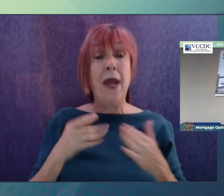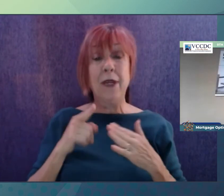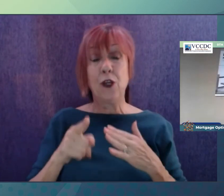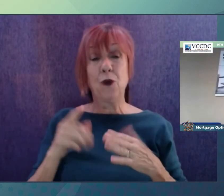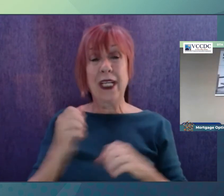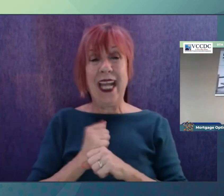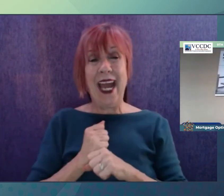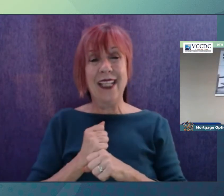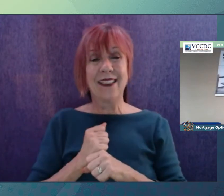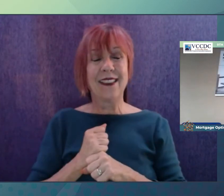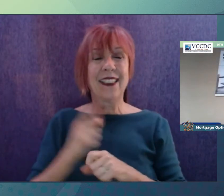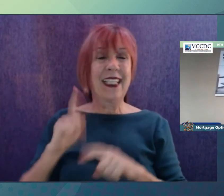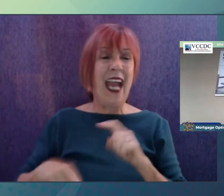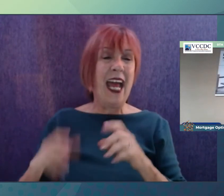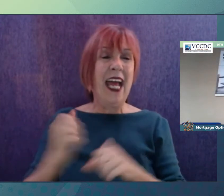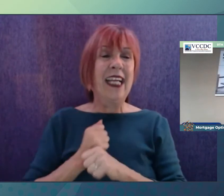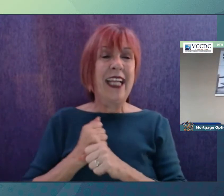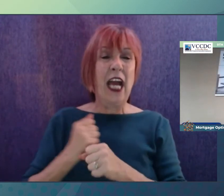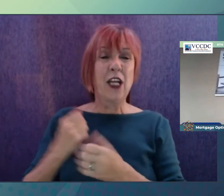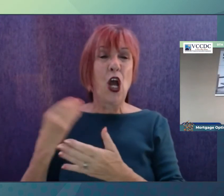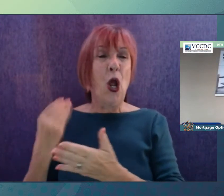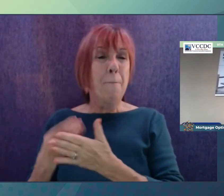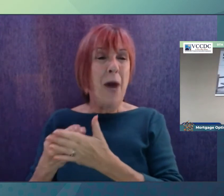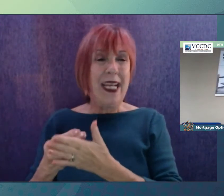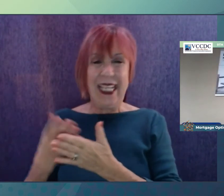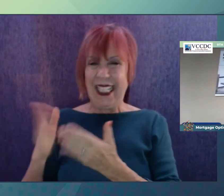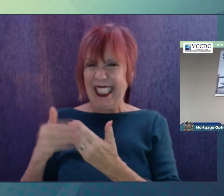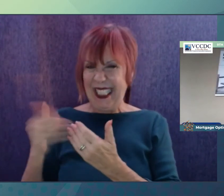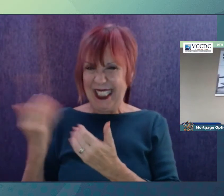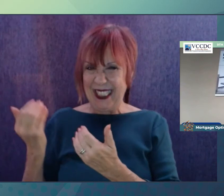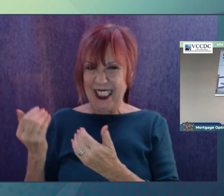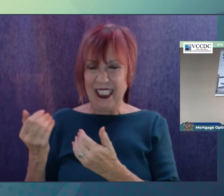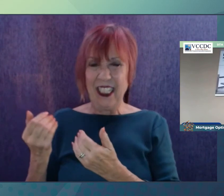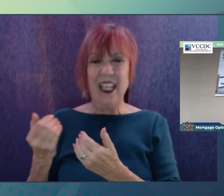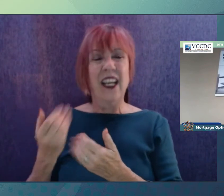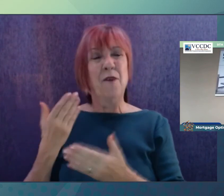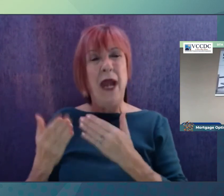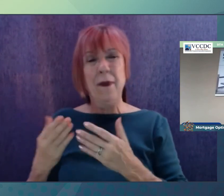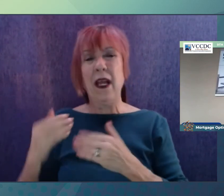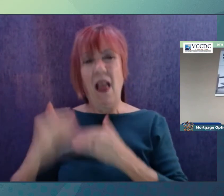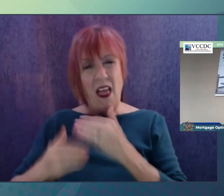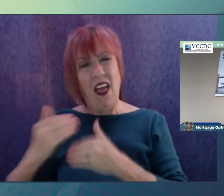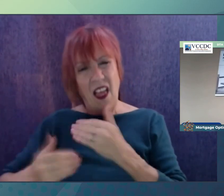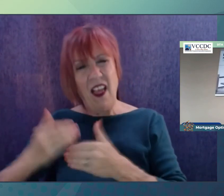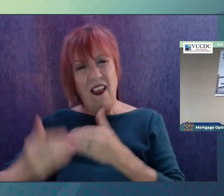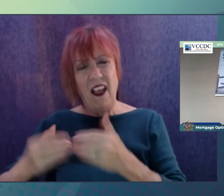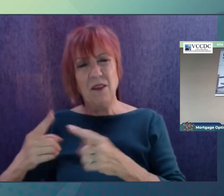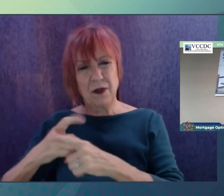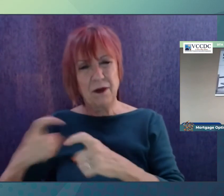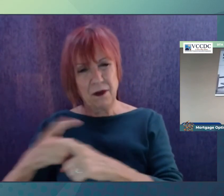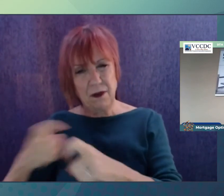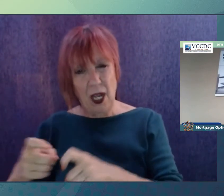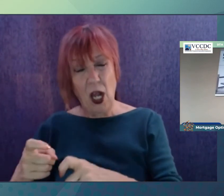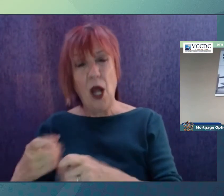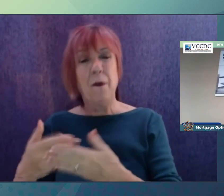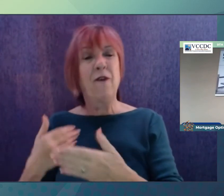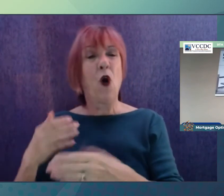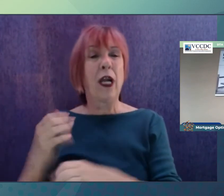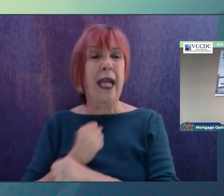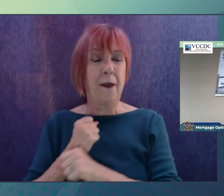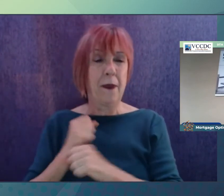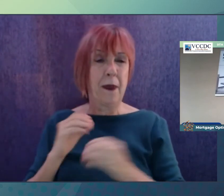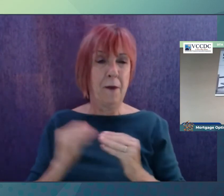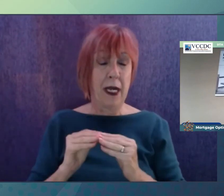would access your checking or savings account, and you may need to take some extra steps to do so. HELOC has usually variable